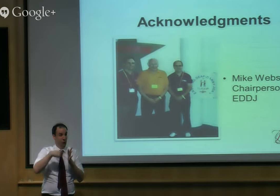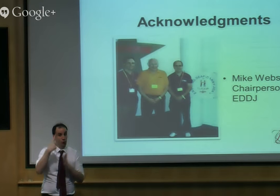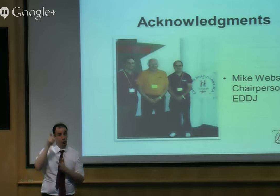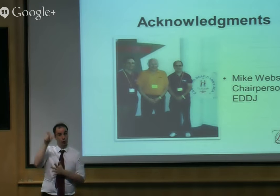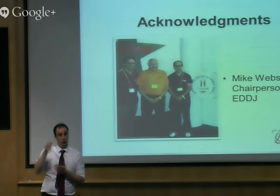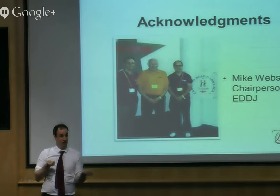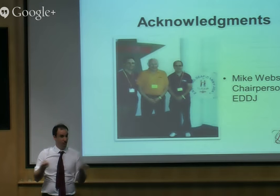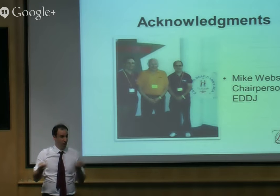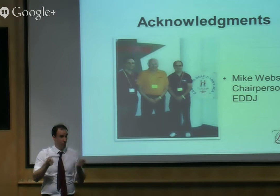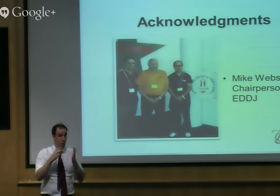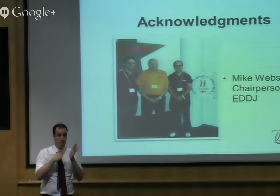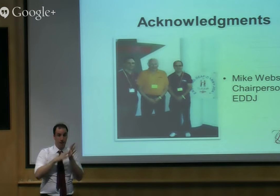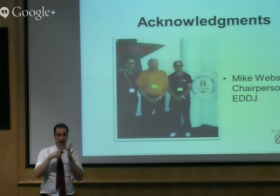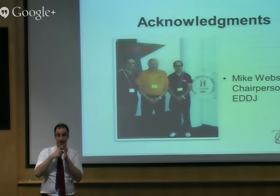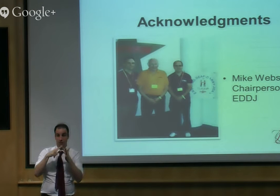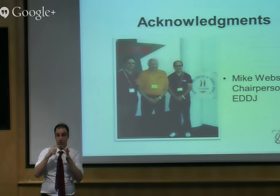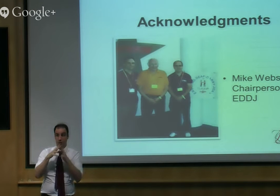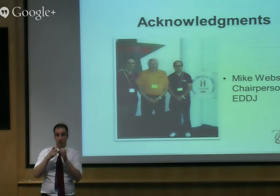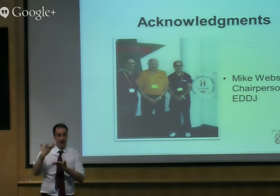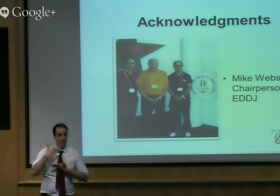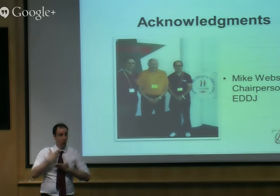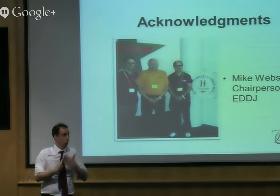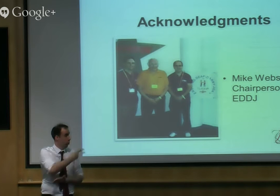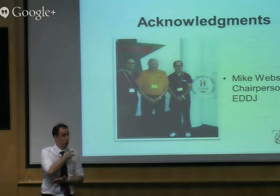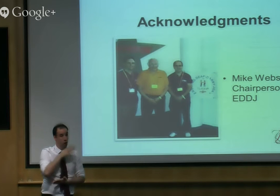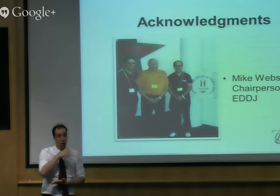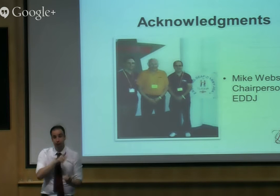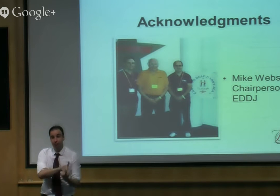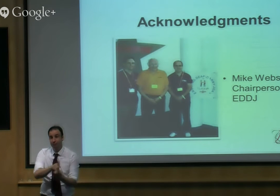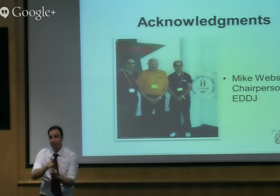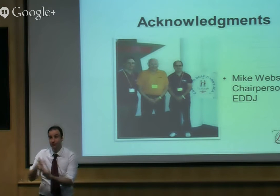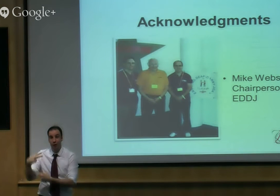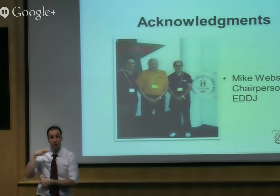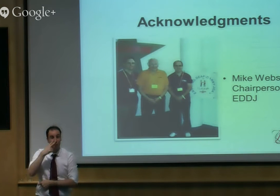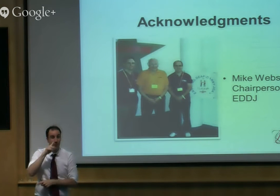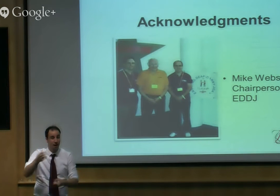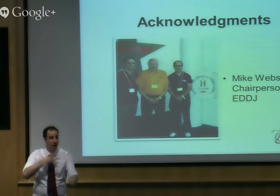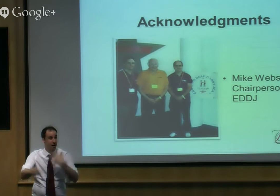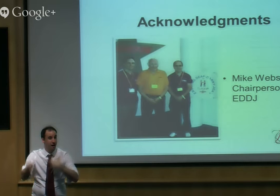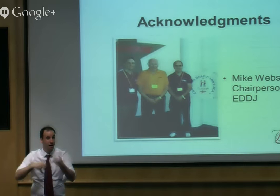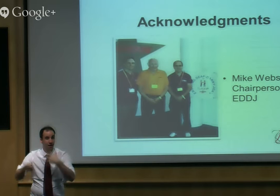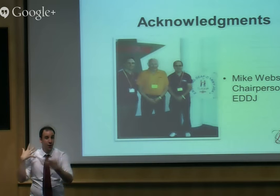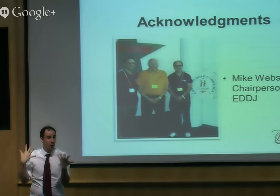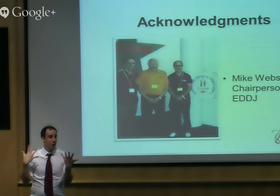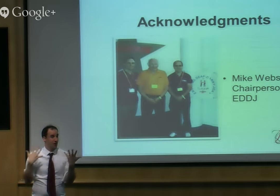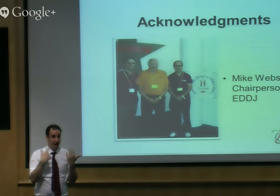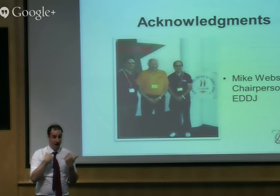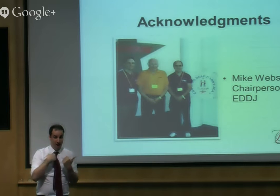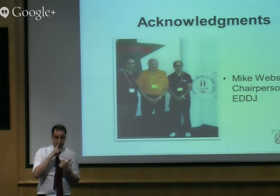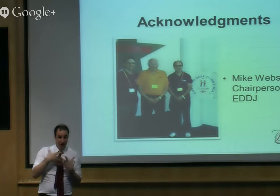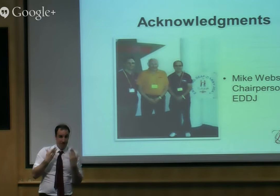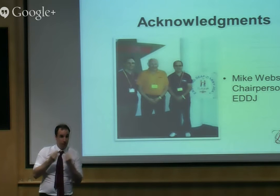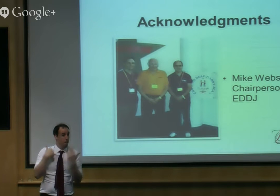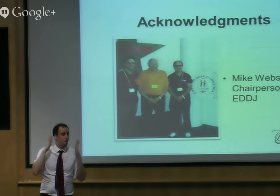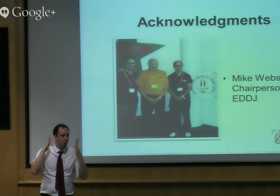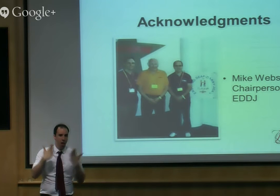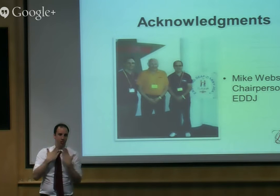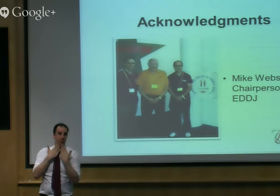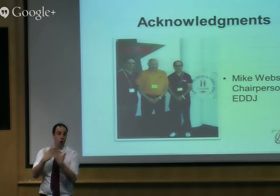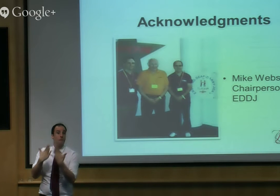and ensure that there are research is conducted of good practice and to ensure that all other authorities are abiding